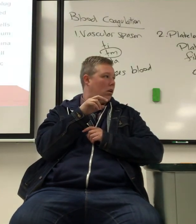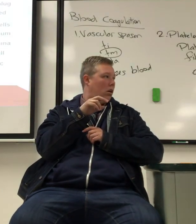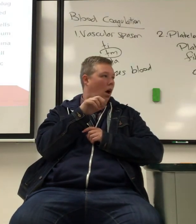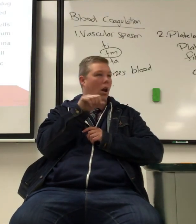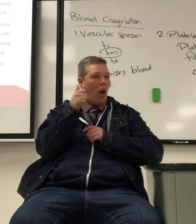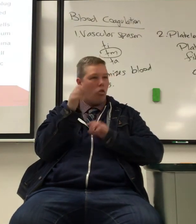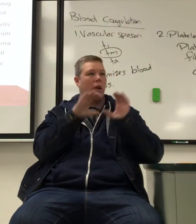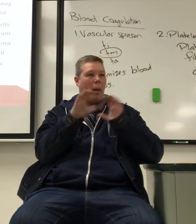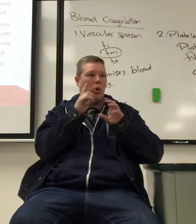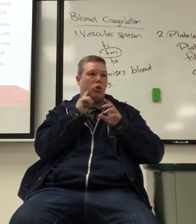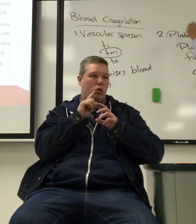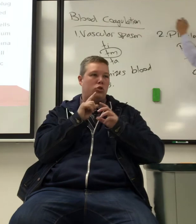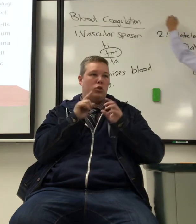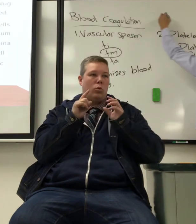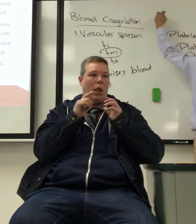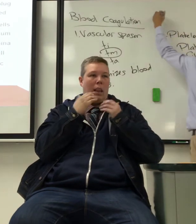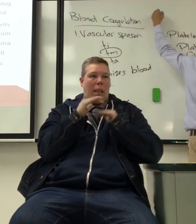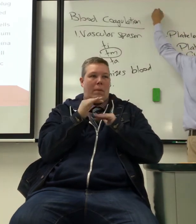need it.